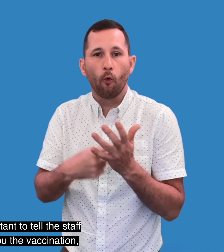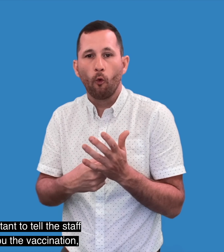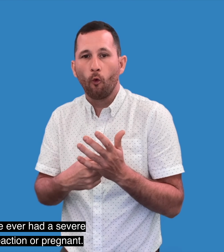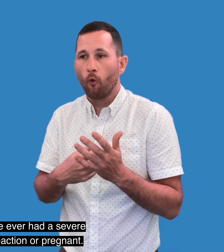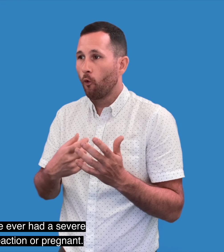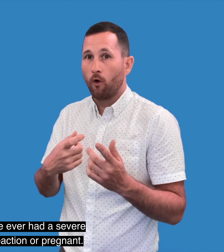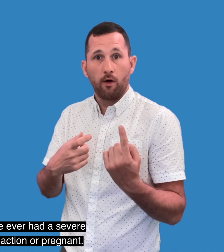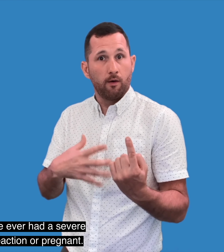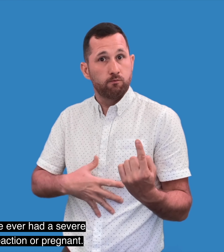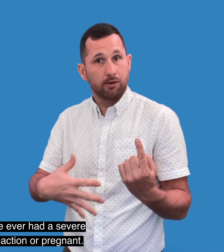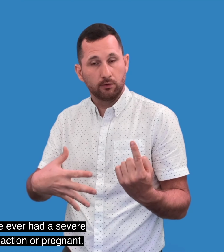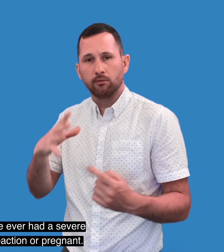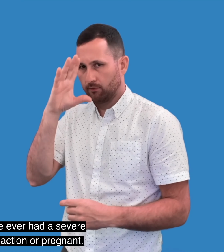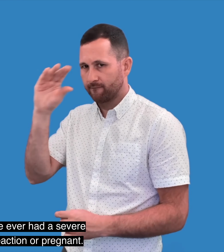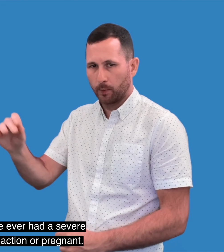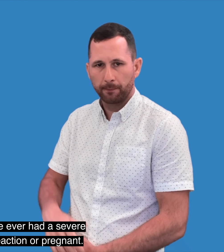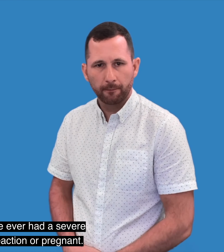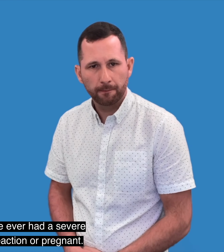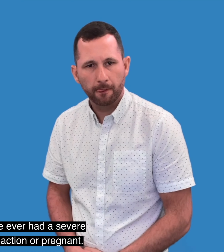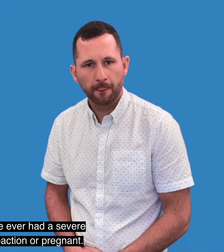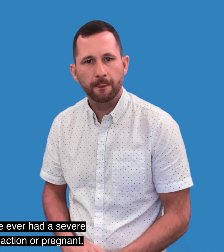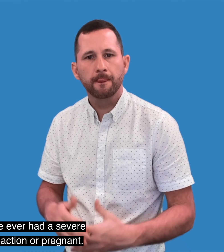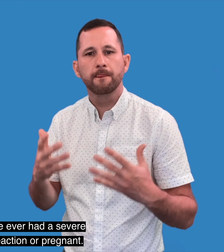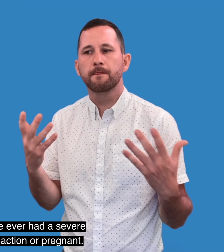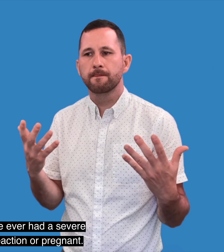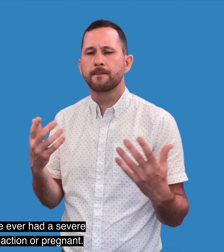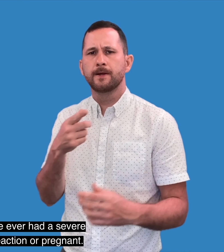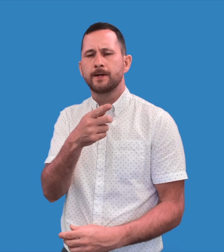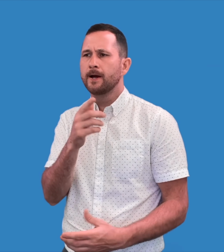if you have ever had any severe allergic reactions or pregnant.